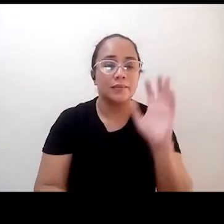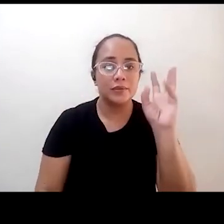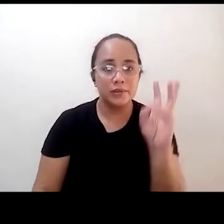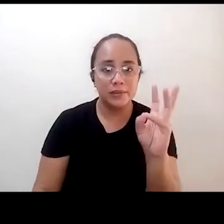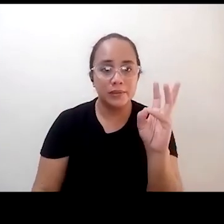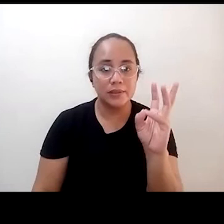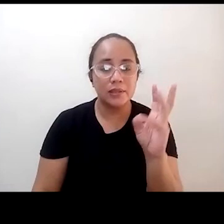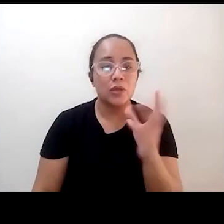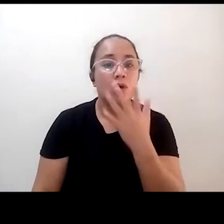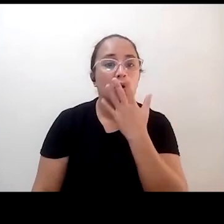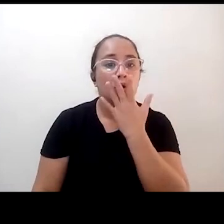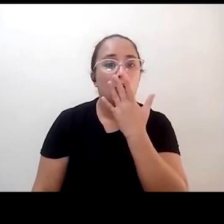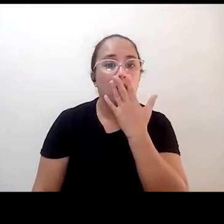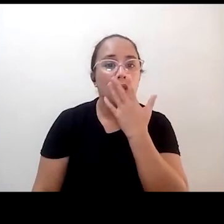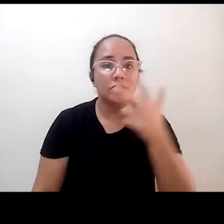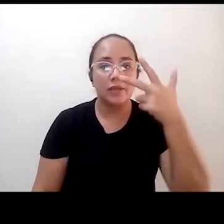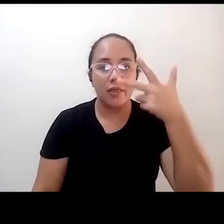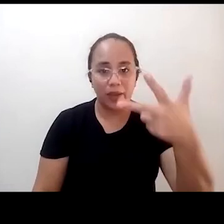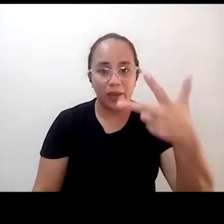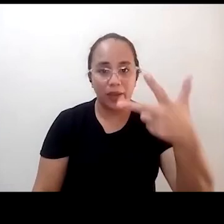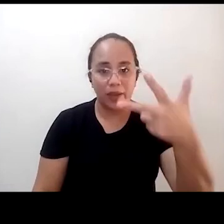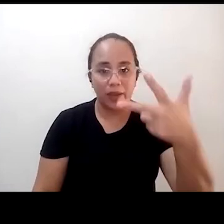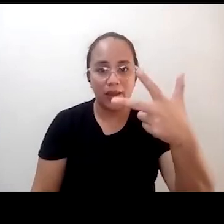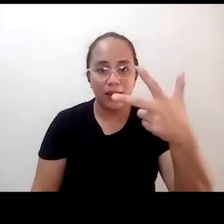colors 3.